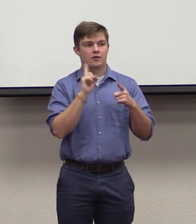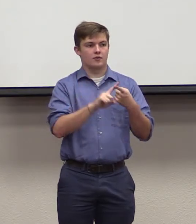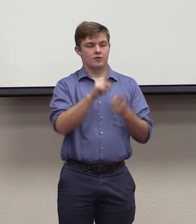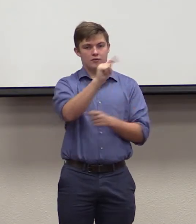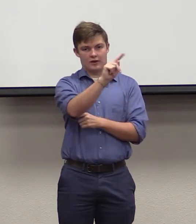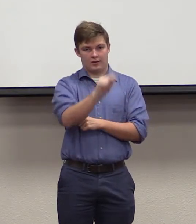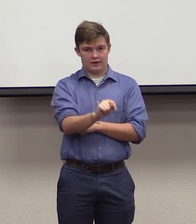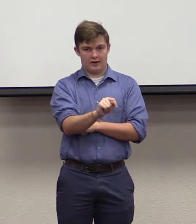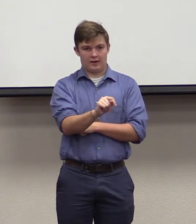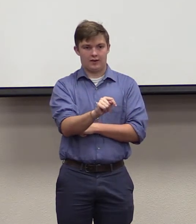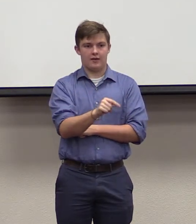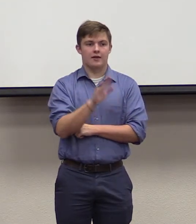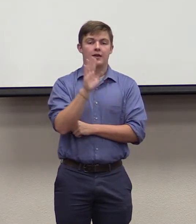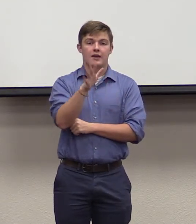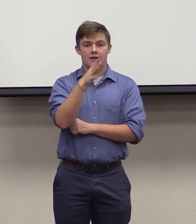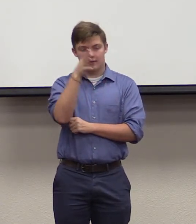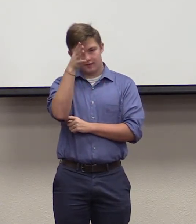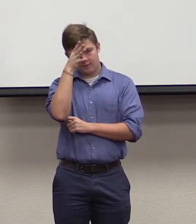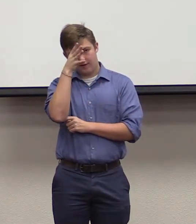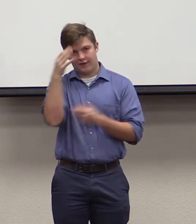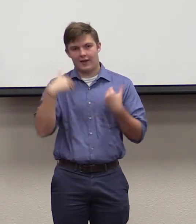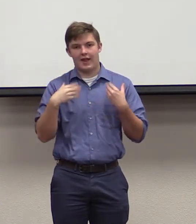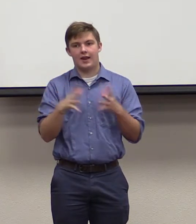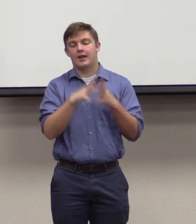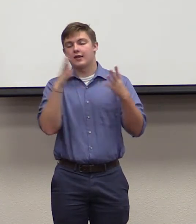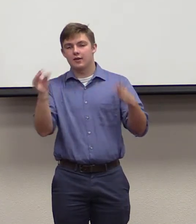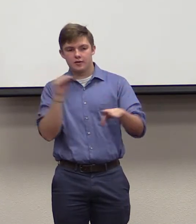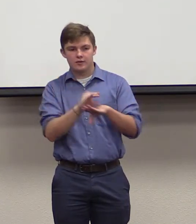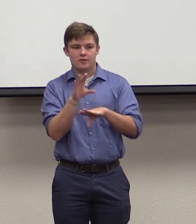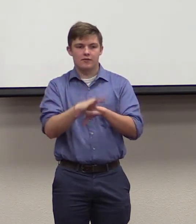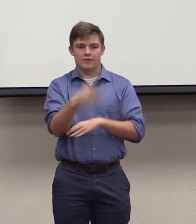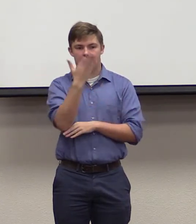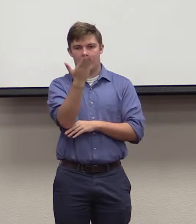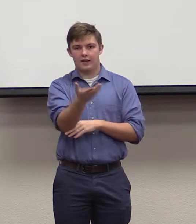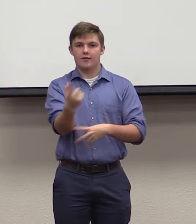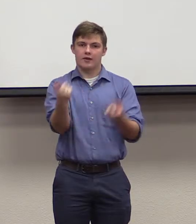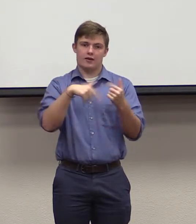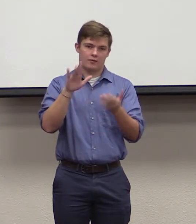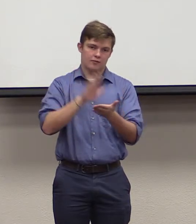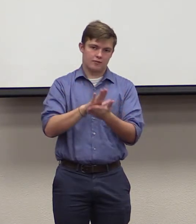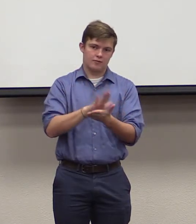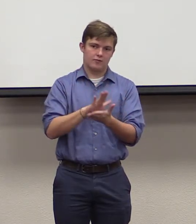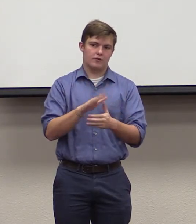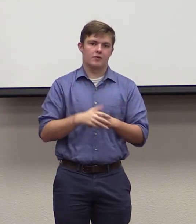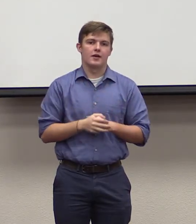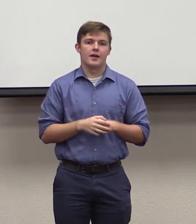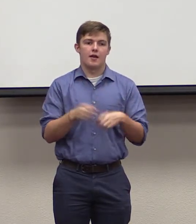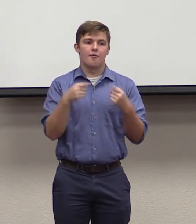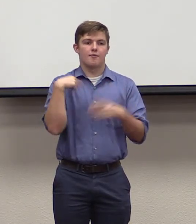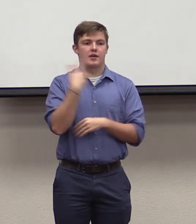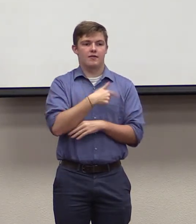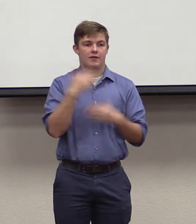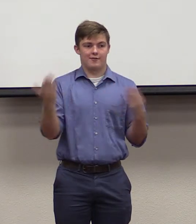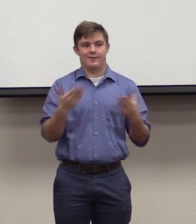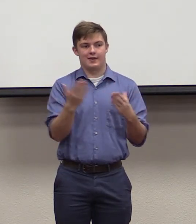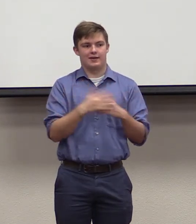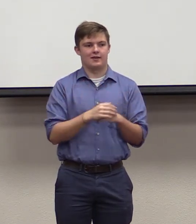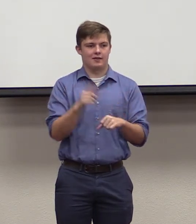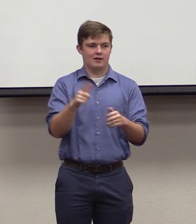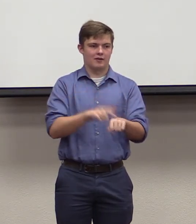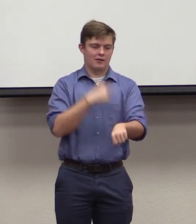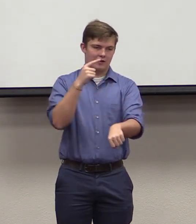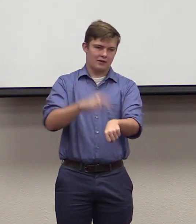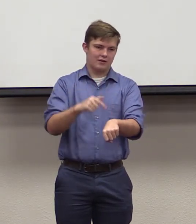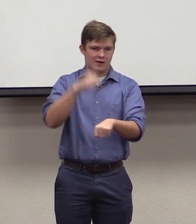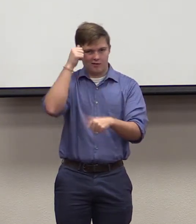Tech. His father had a huge influence on him to come to school. Many of us that have been around here a while remember